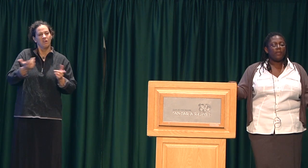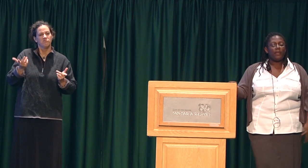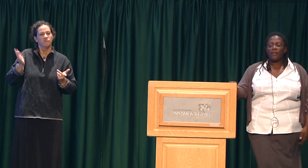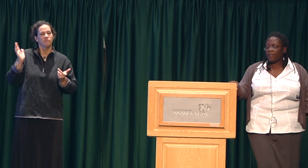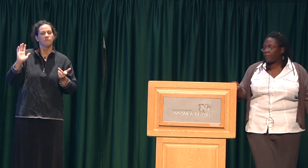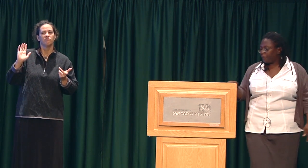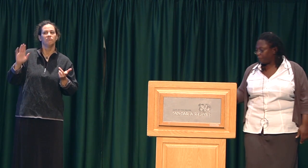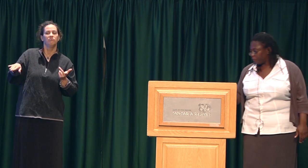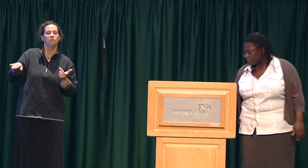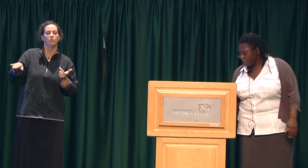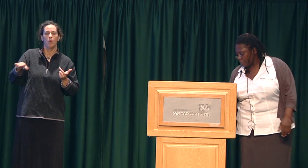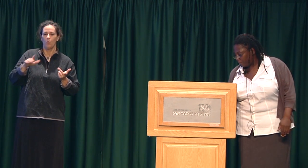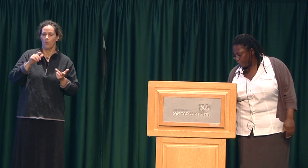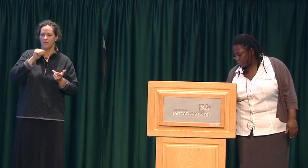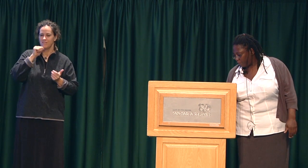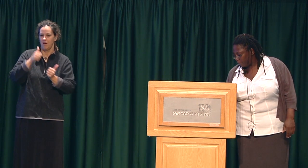to the treatment that's given.